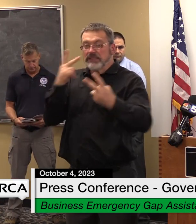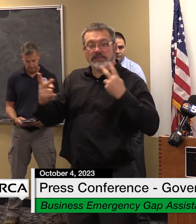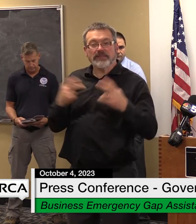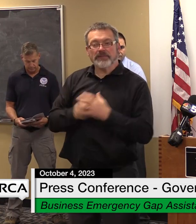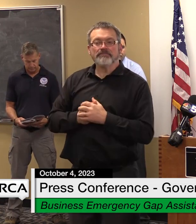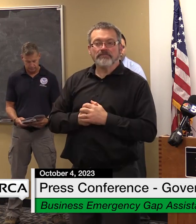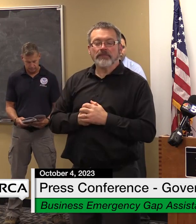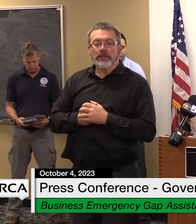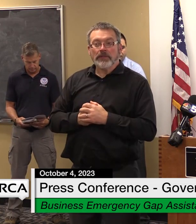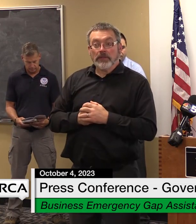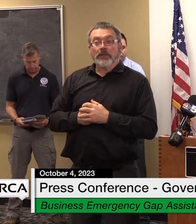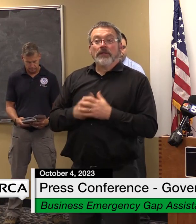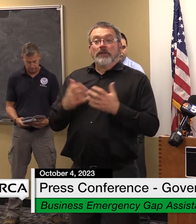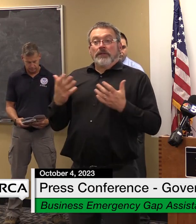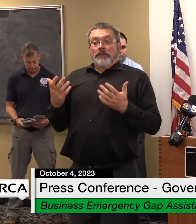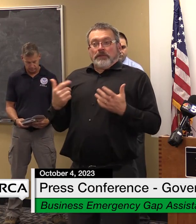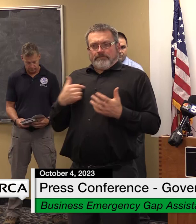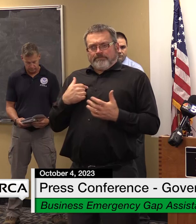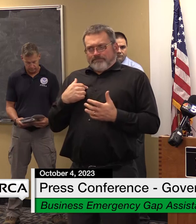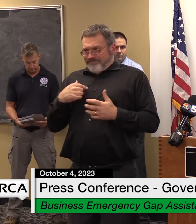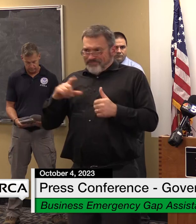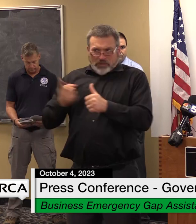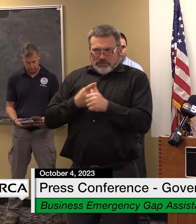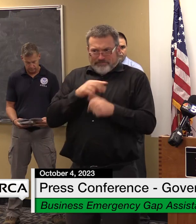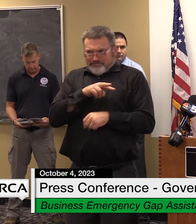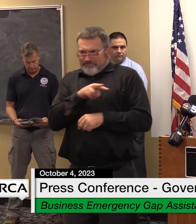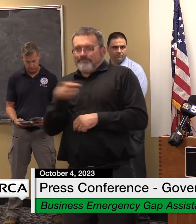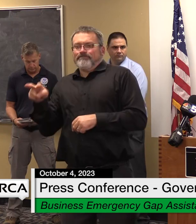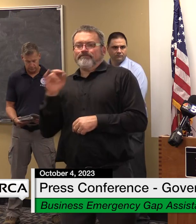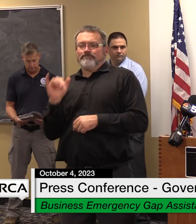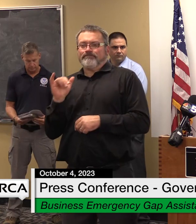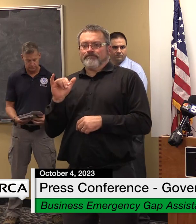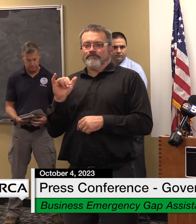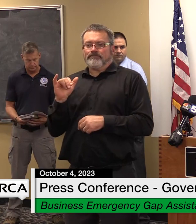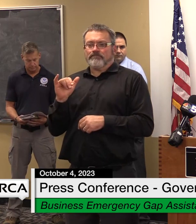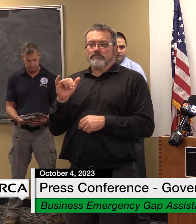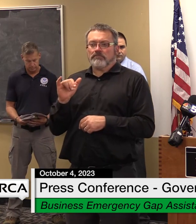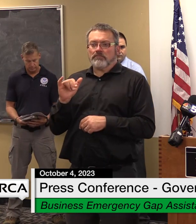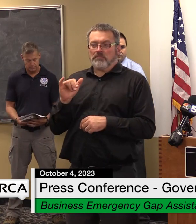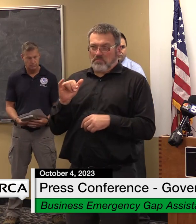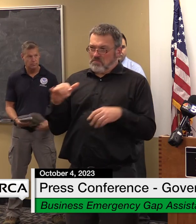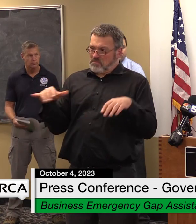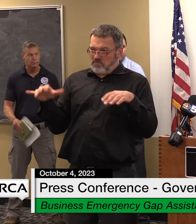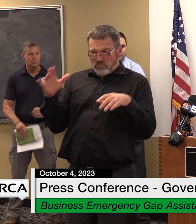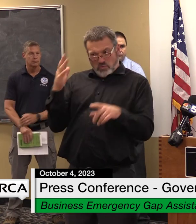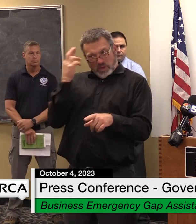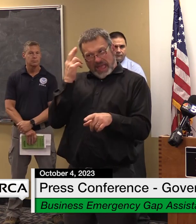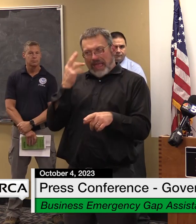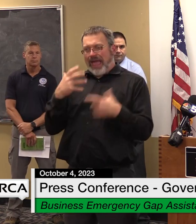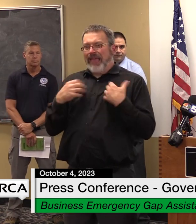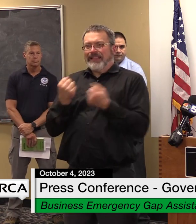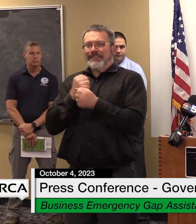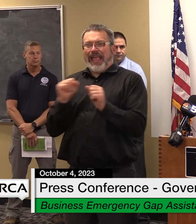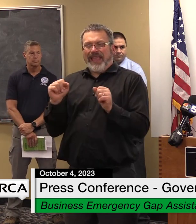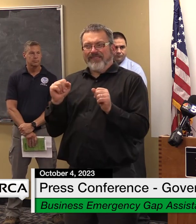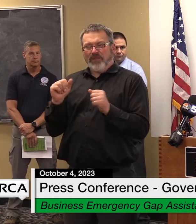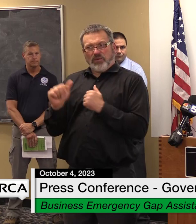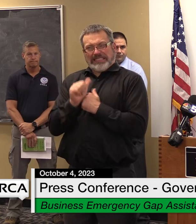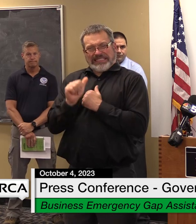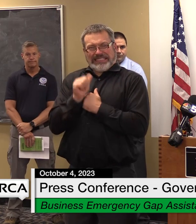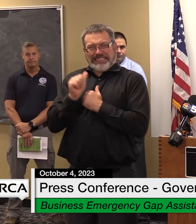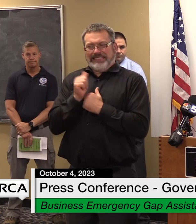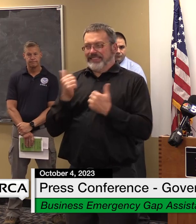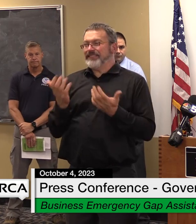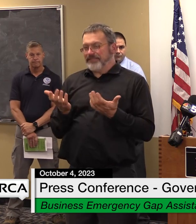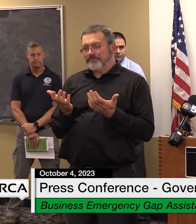early impact assessments, it was very clear that the debris presented a health and safety hazard and needed to be removed immediately. We should